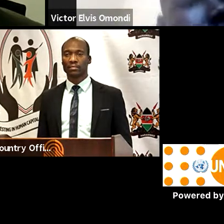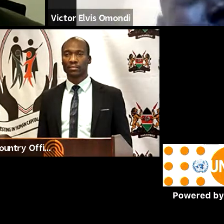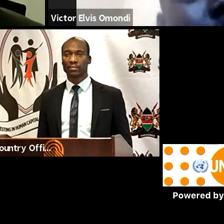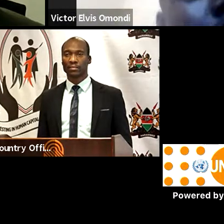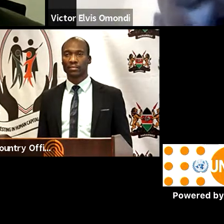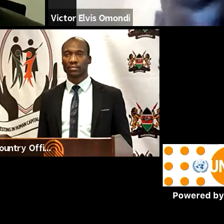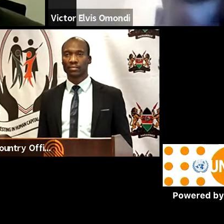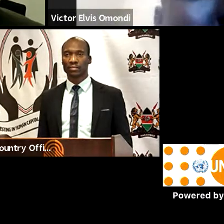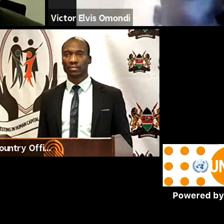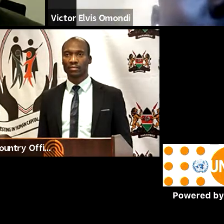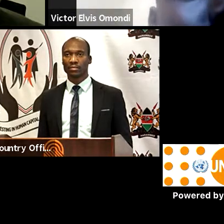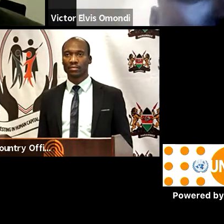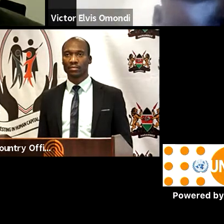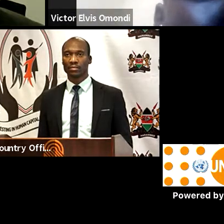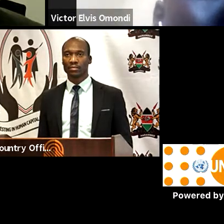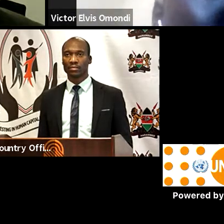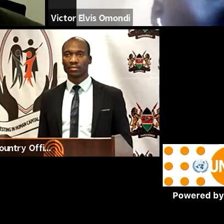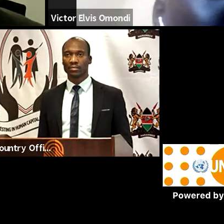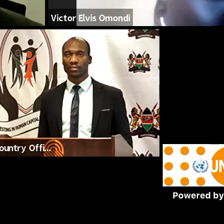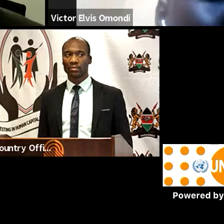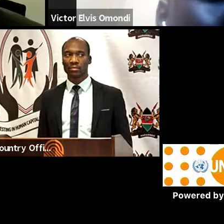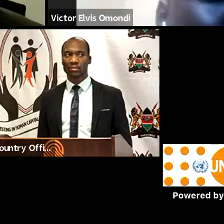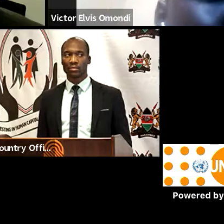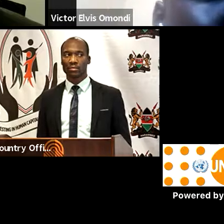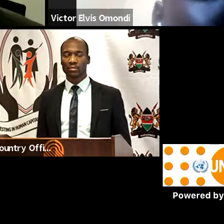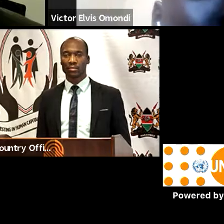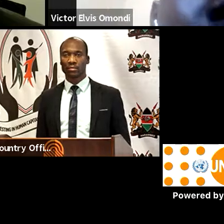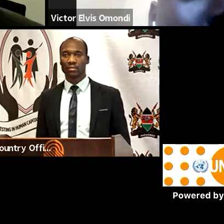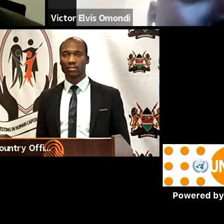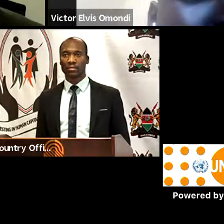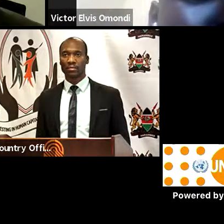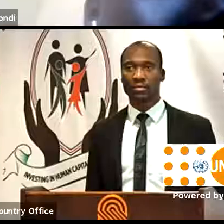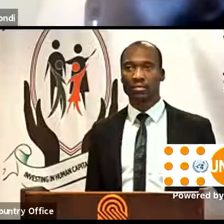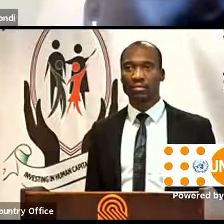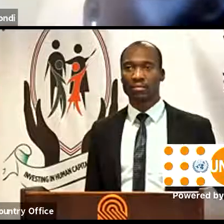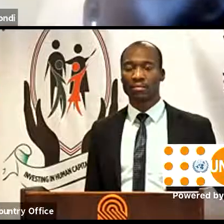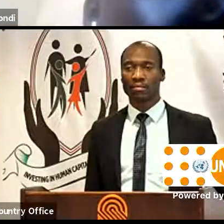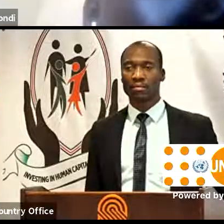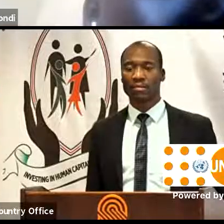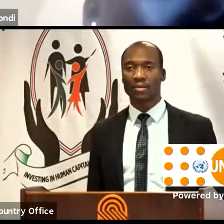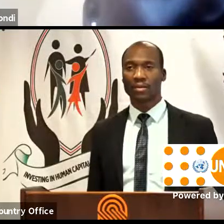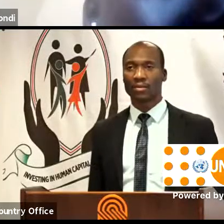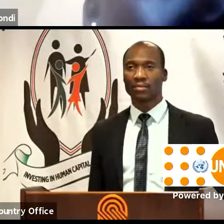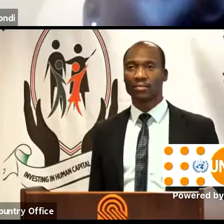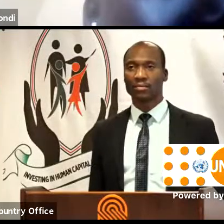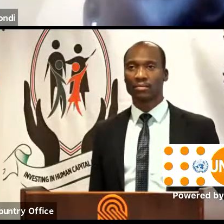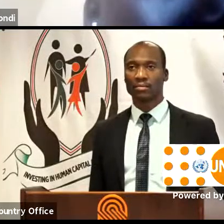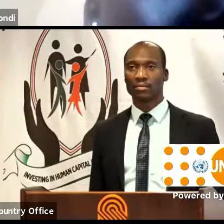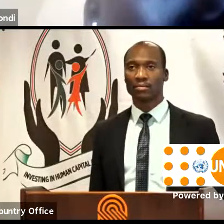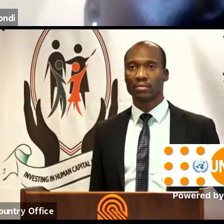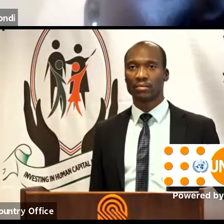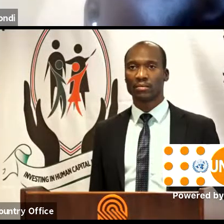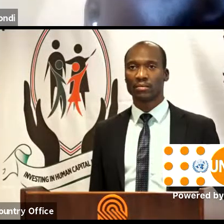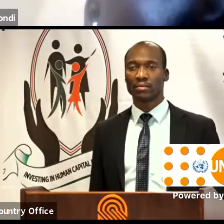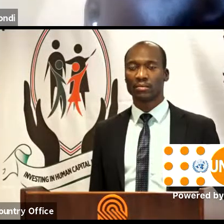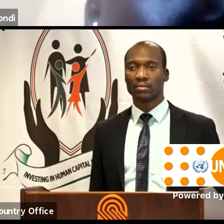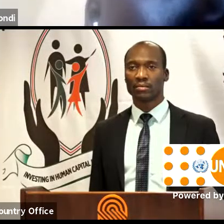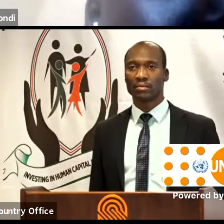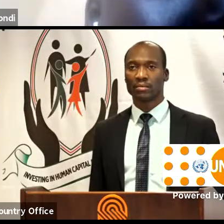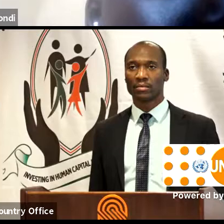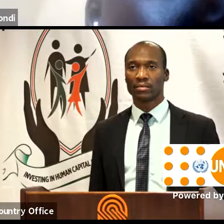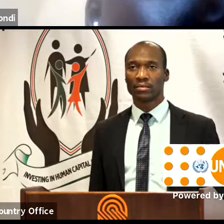Laura, can you be heard? So that you can take on the issue of community